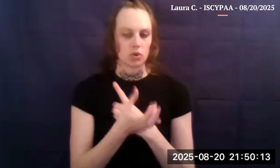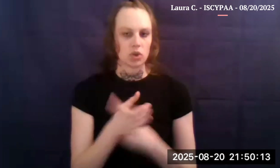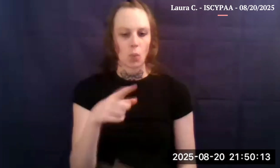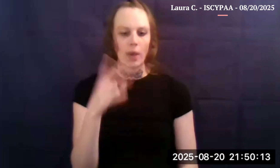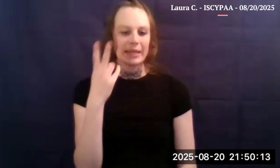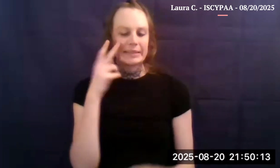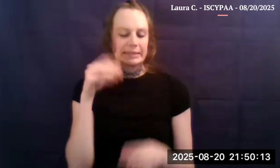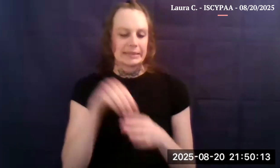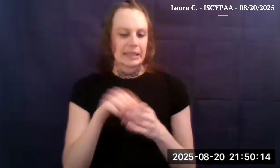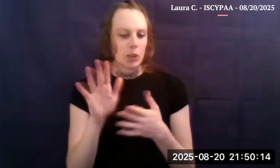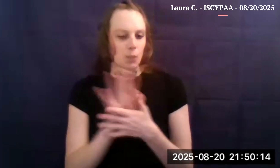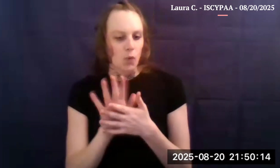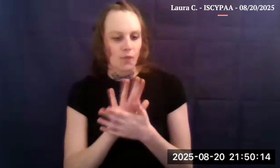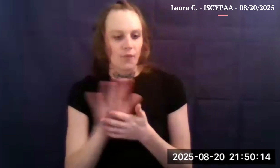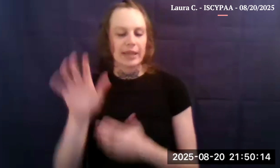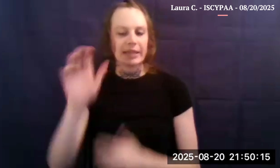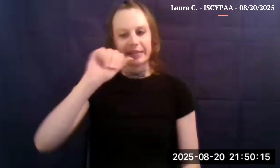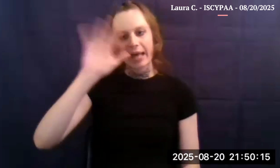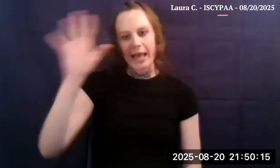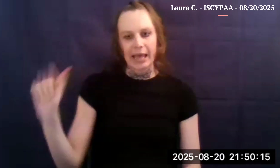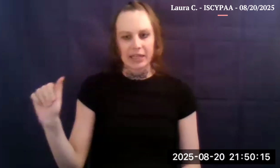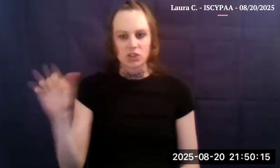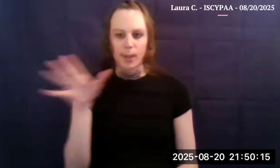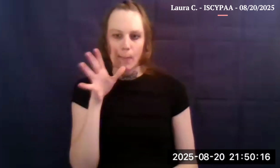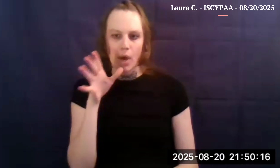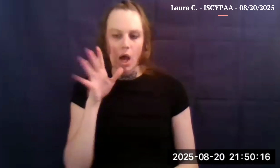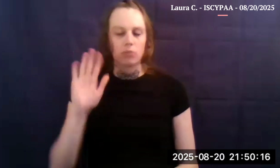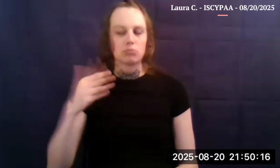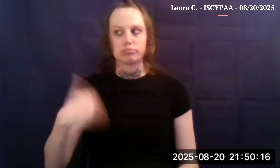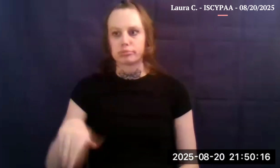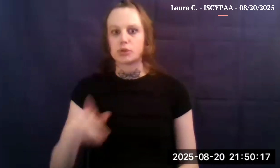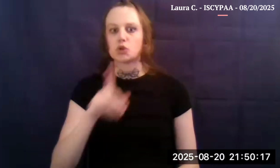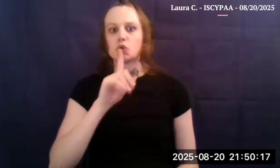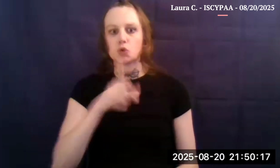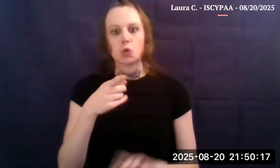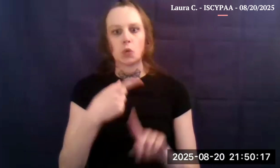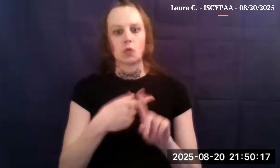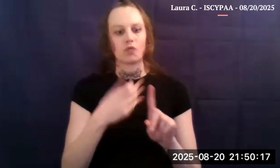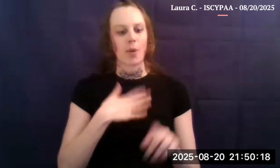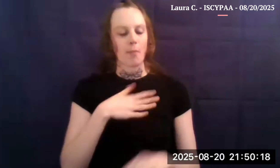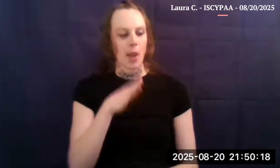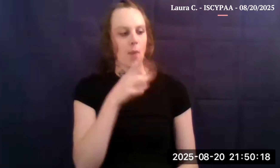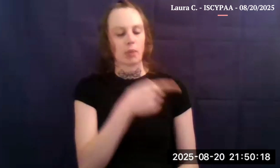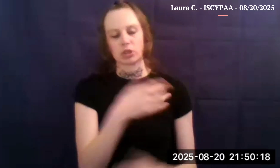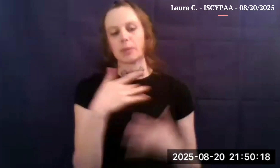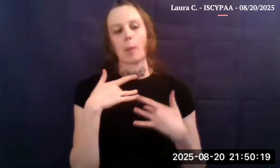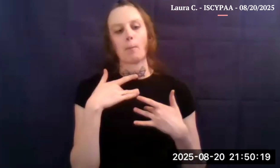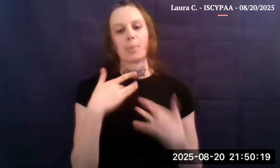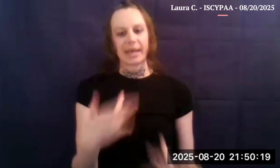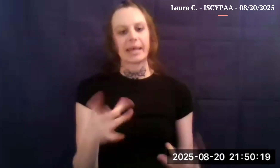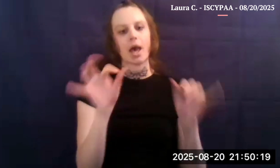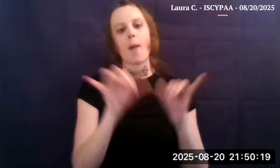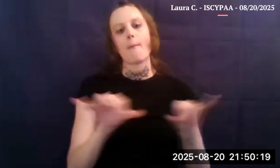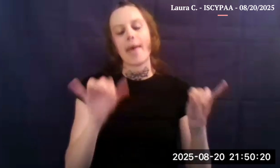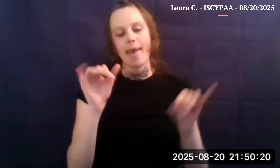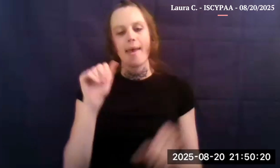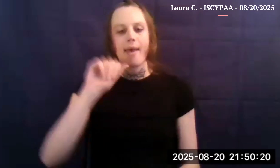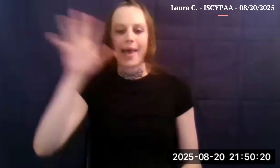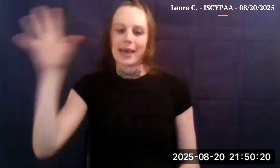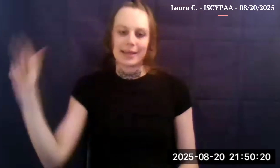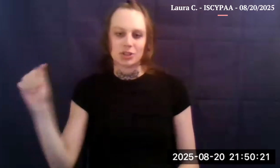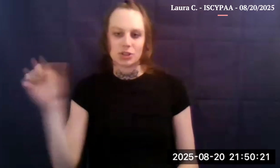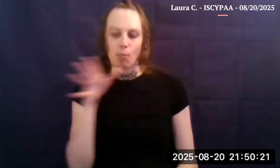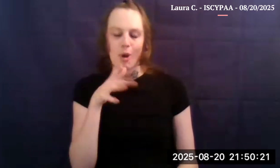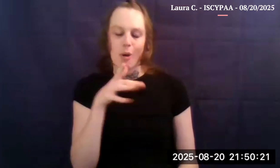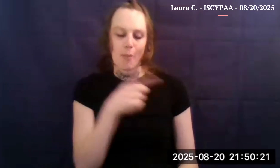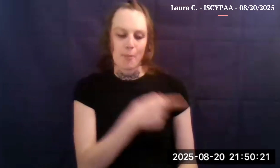with the Asian moms, like all that was so true with my mother. Like typical Asian mom. I had an older